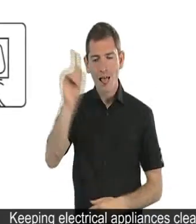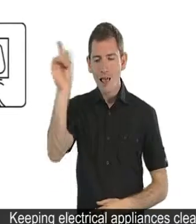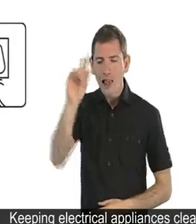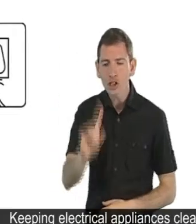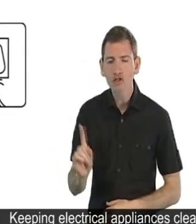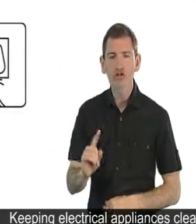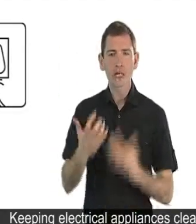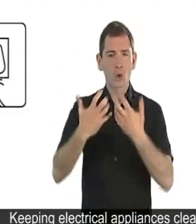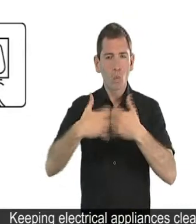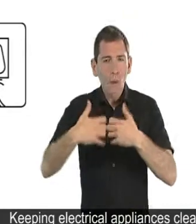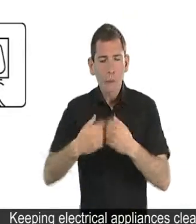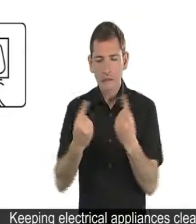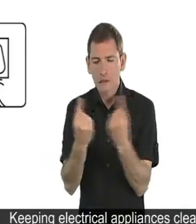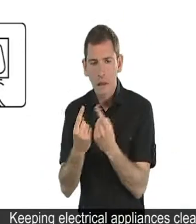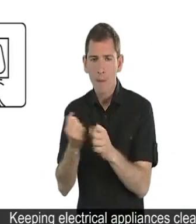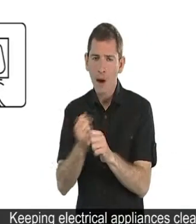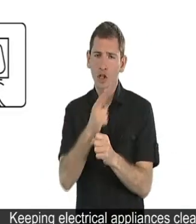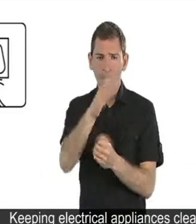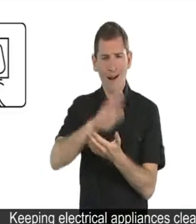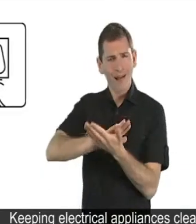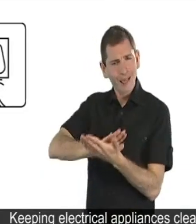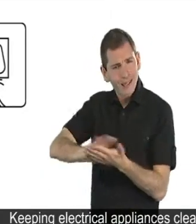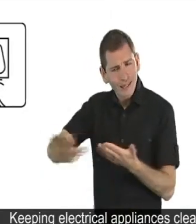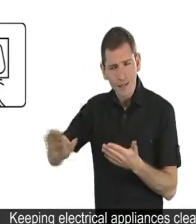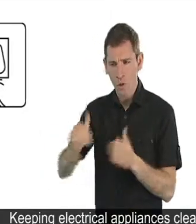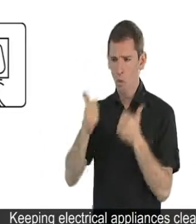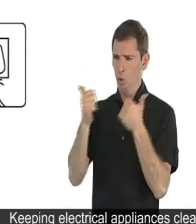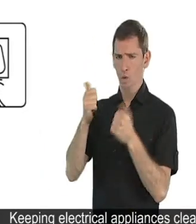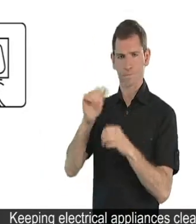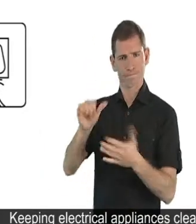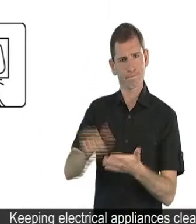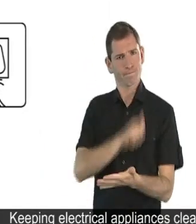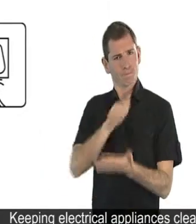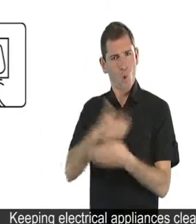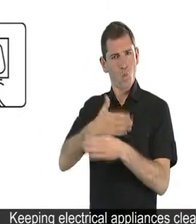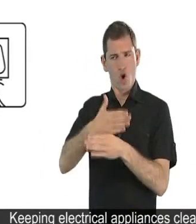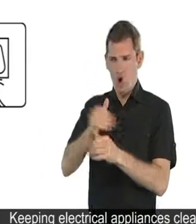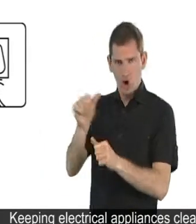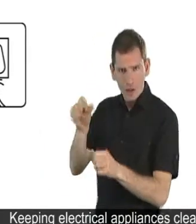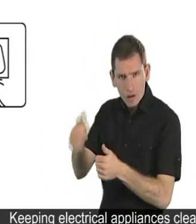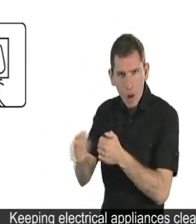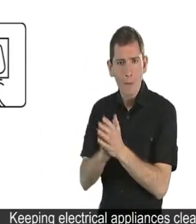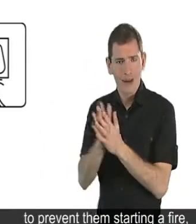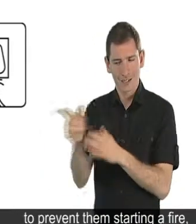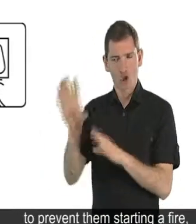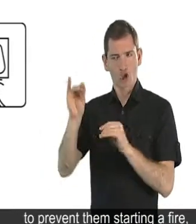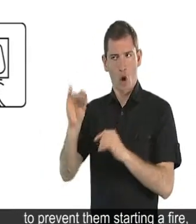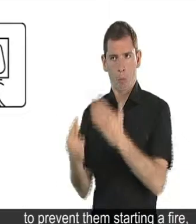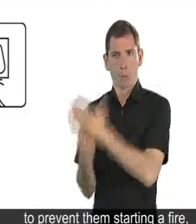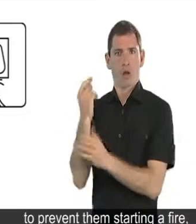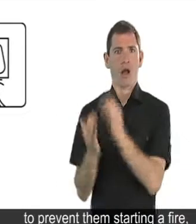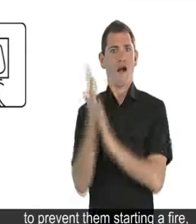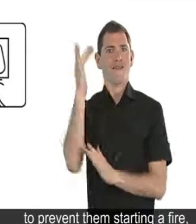Keeping electrical appliances clean and in good working order helps to prevent them starting a fire, so watch out for